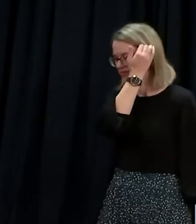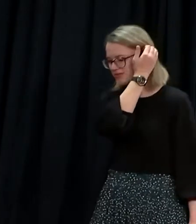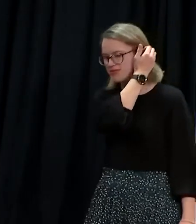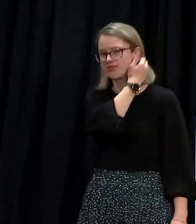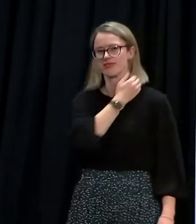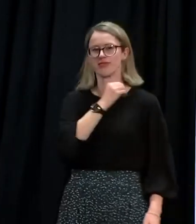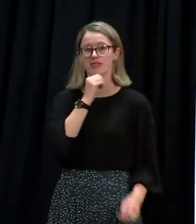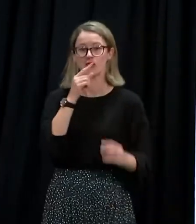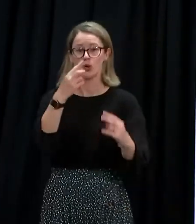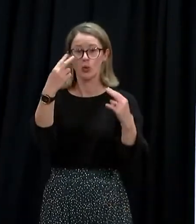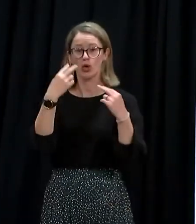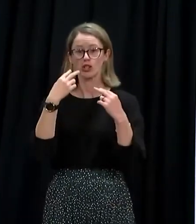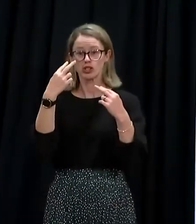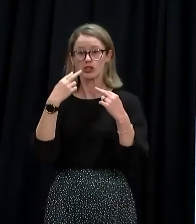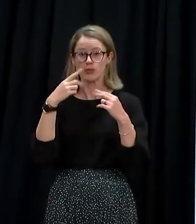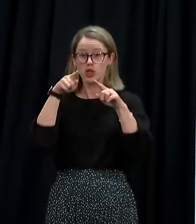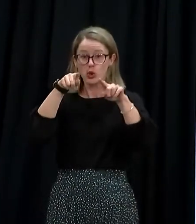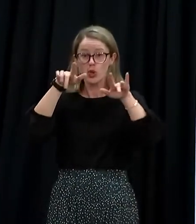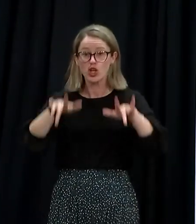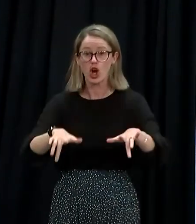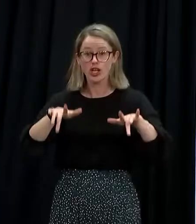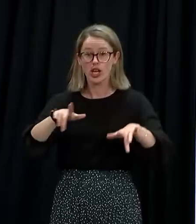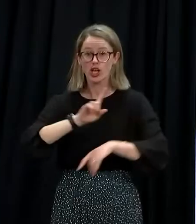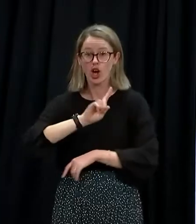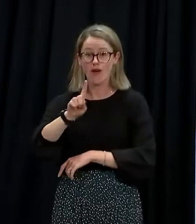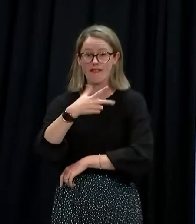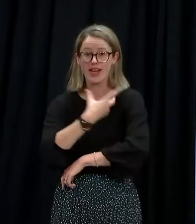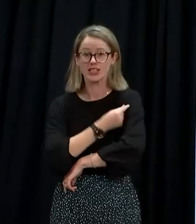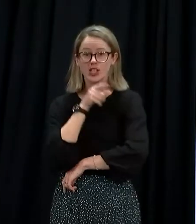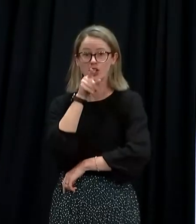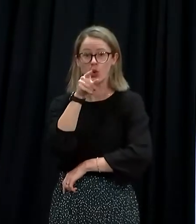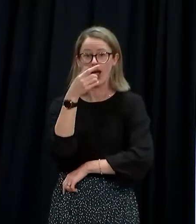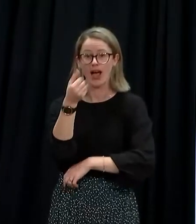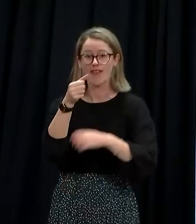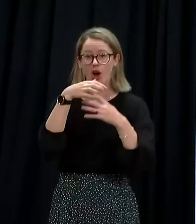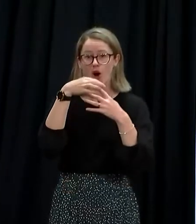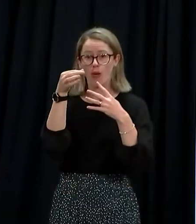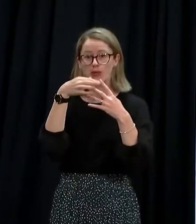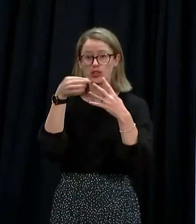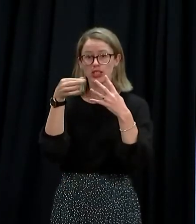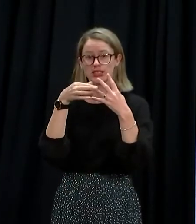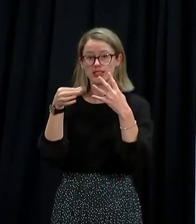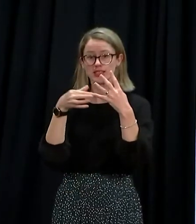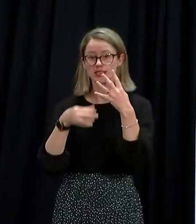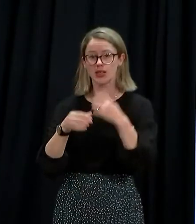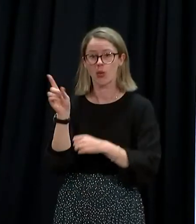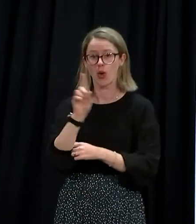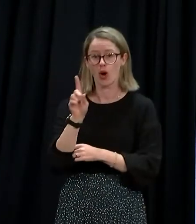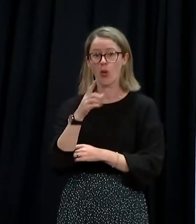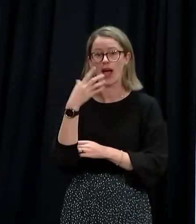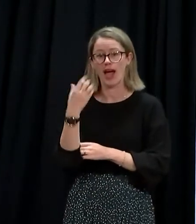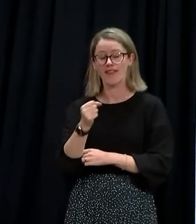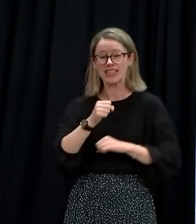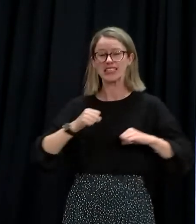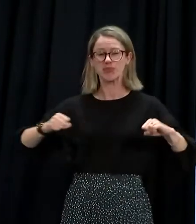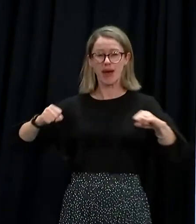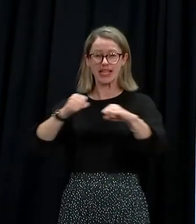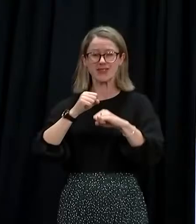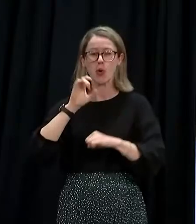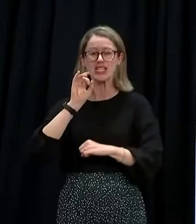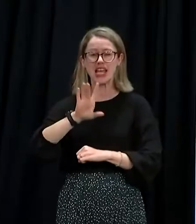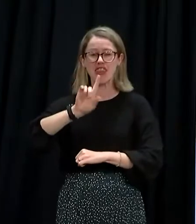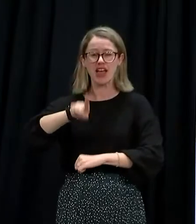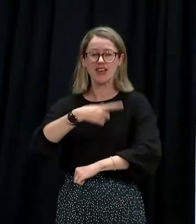so, if you're watching this and have not yet been vaccinated, here are a few options for you. There is capacity for 10,000 vaccinations